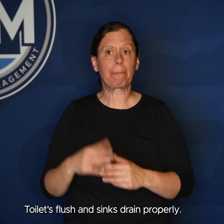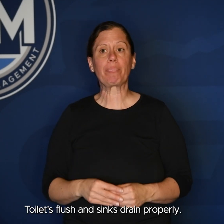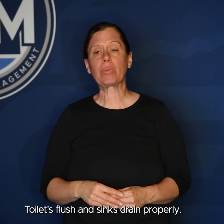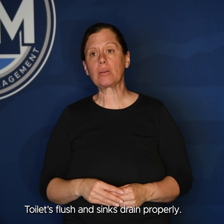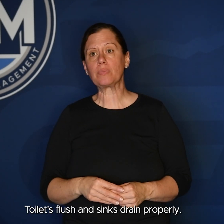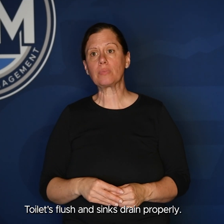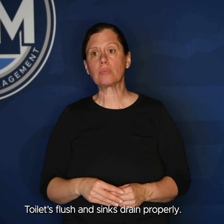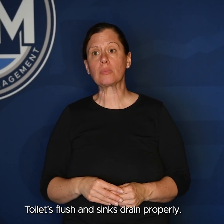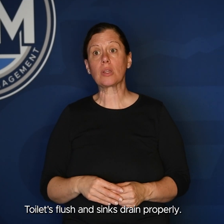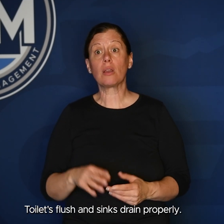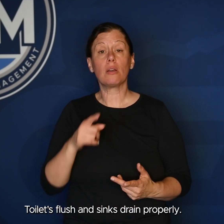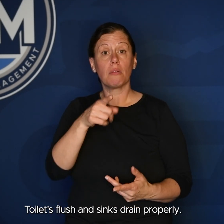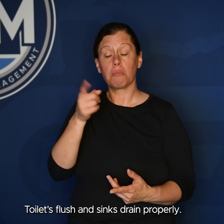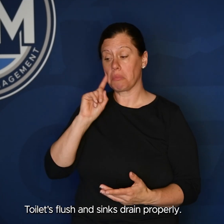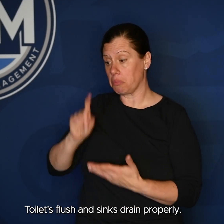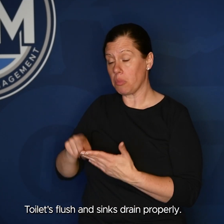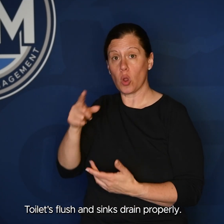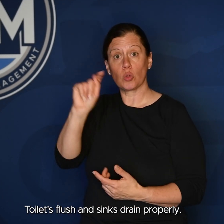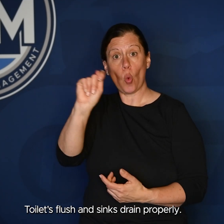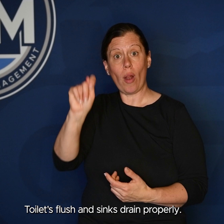Toilets flush and sinks drain properly.